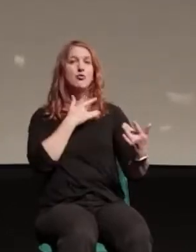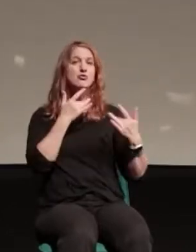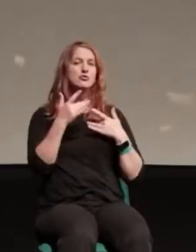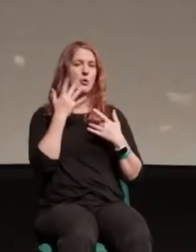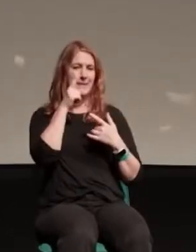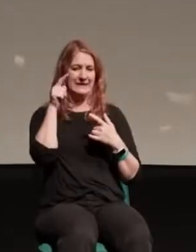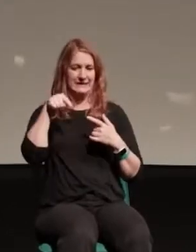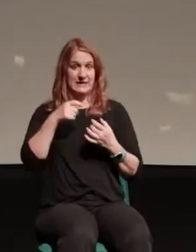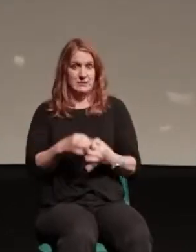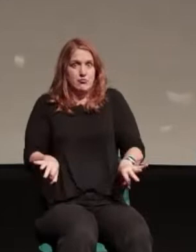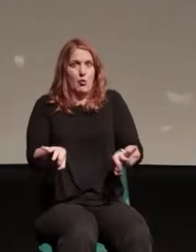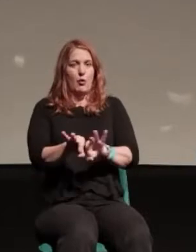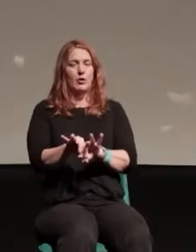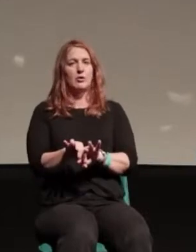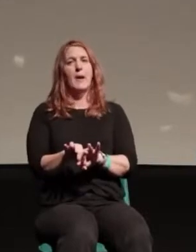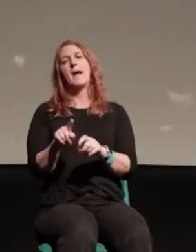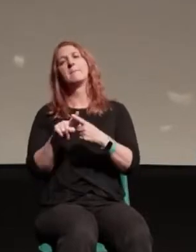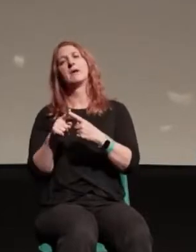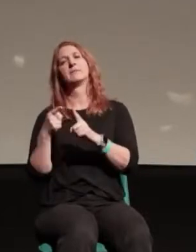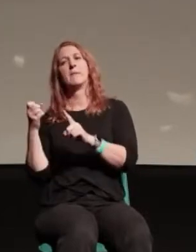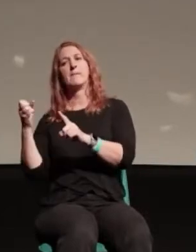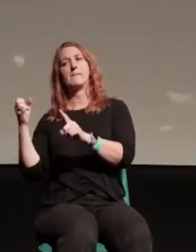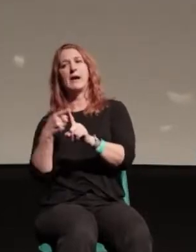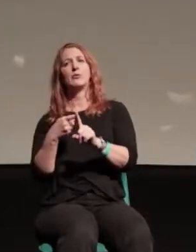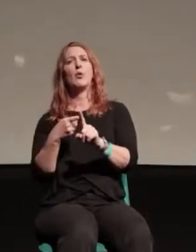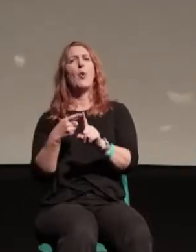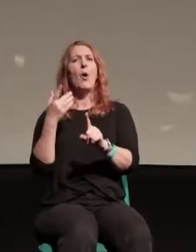important. It just gets back to why does it matter? It absolutely matters.